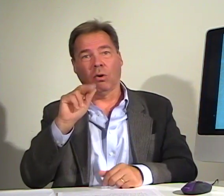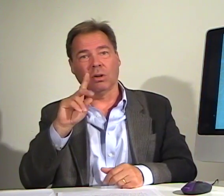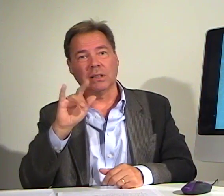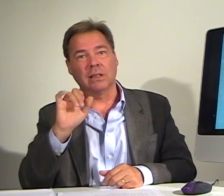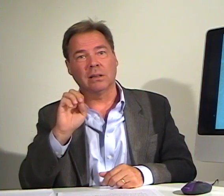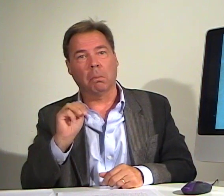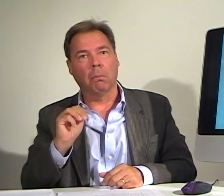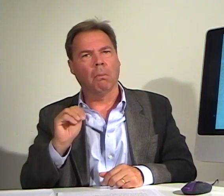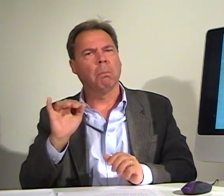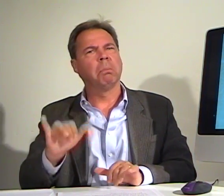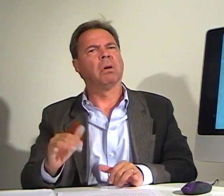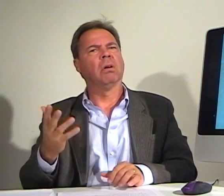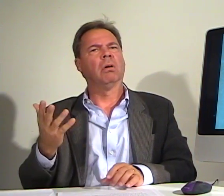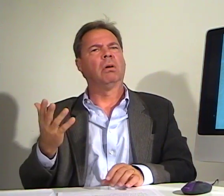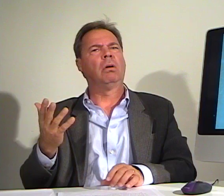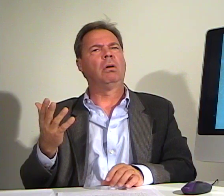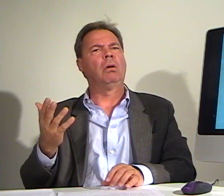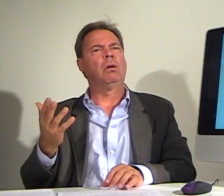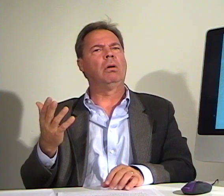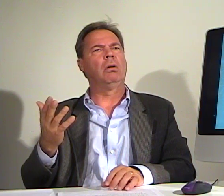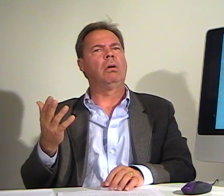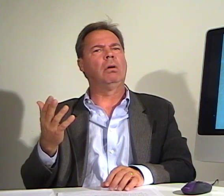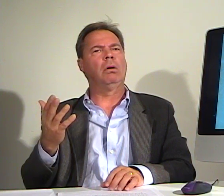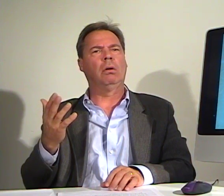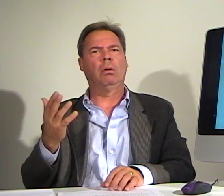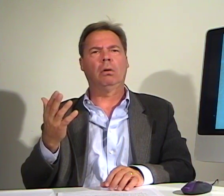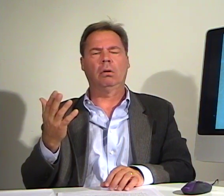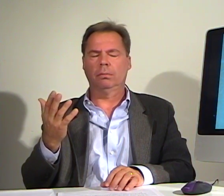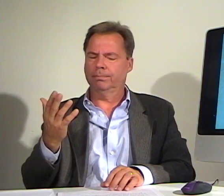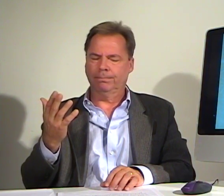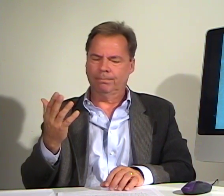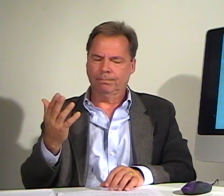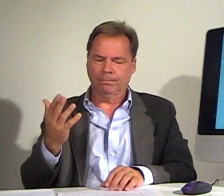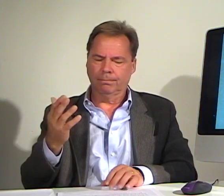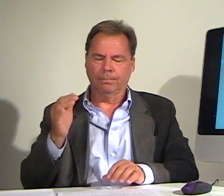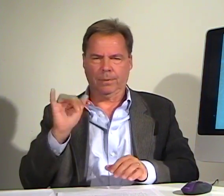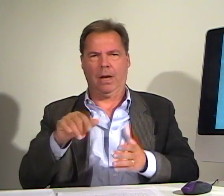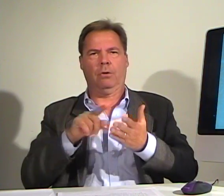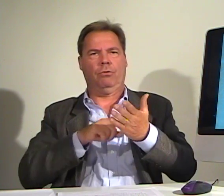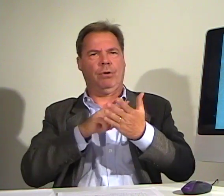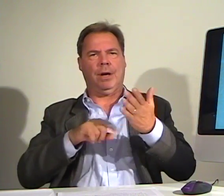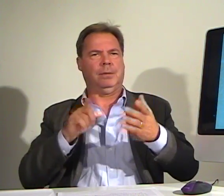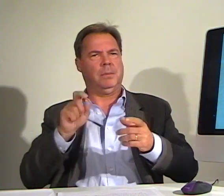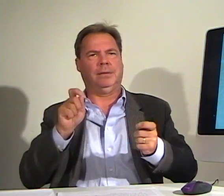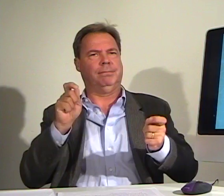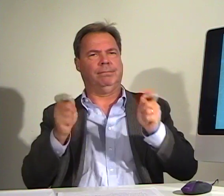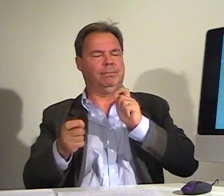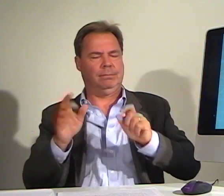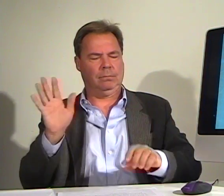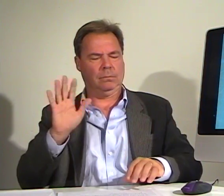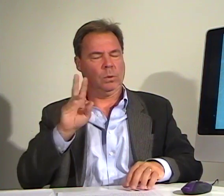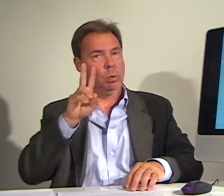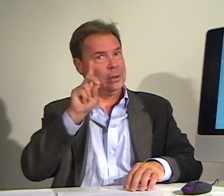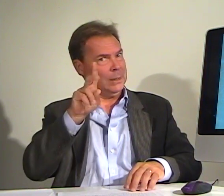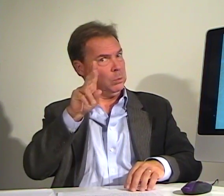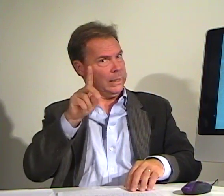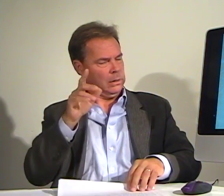still superior, or autism, as it's termed, is superior and accepted in society, that causes